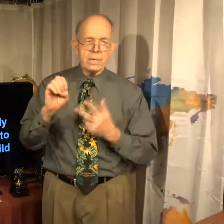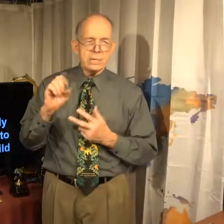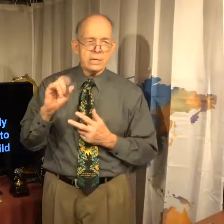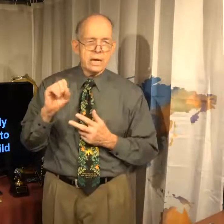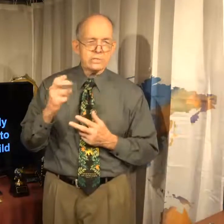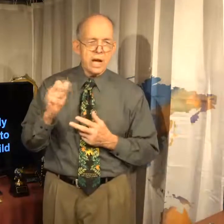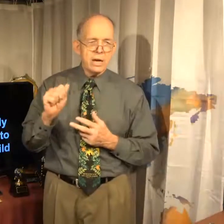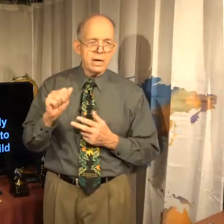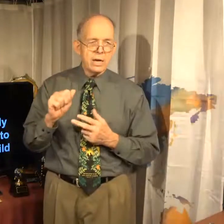Elijah